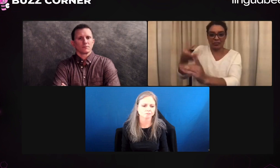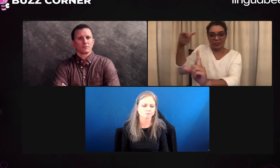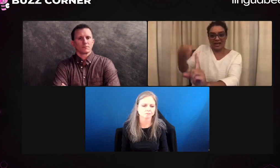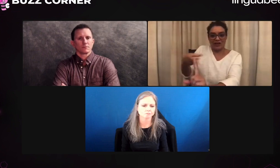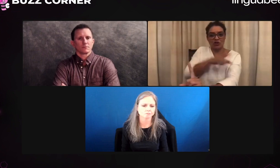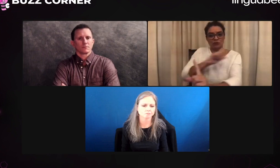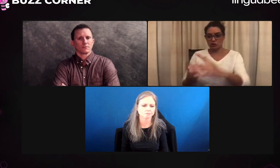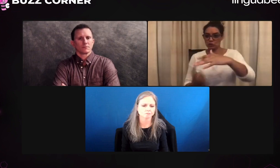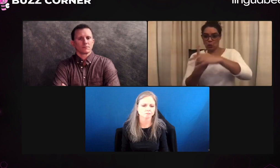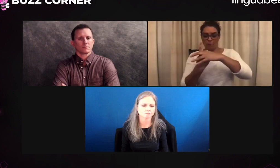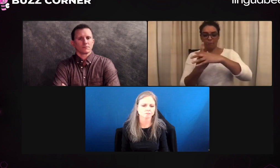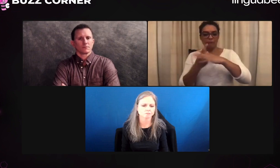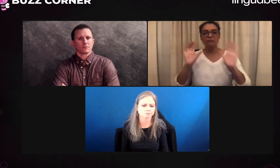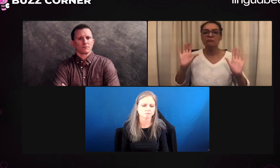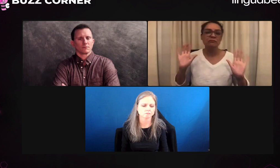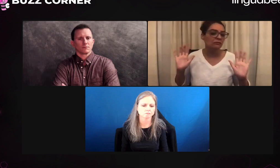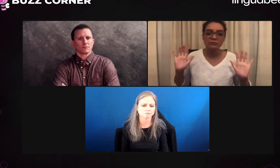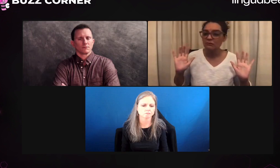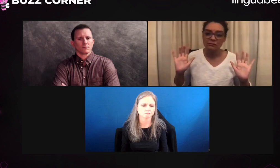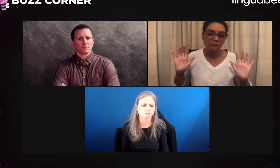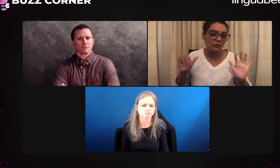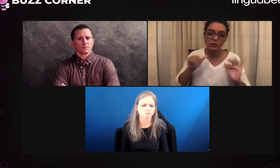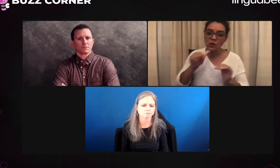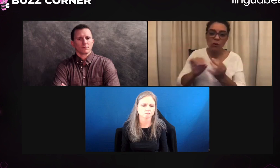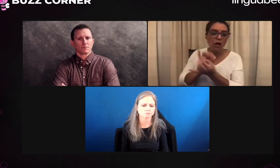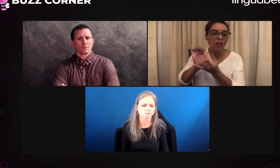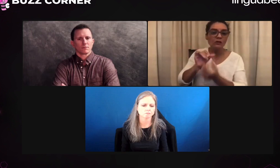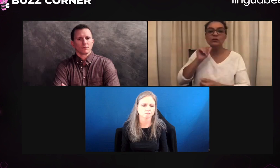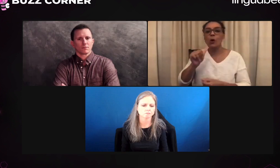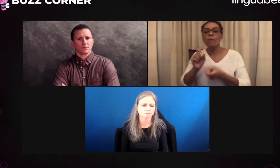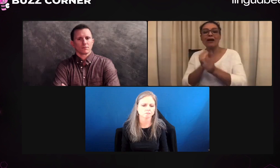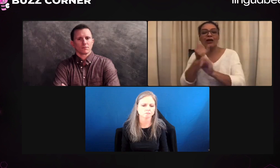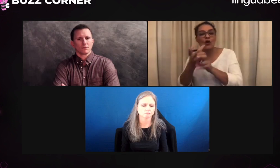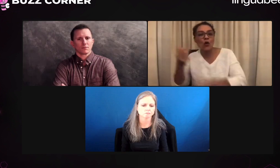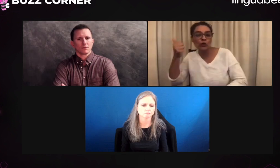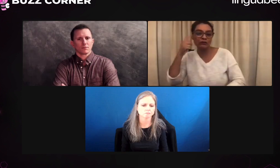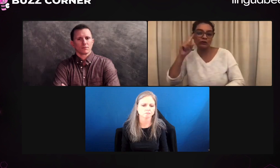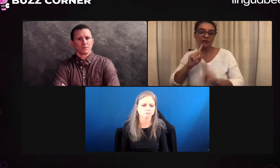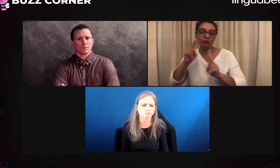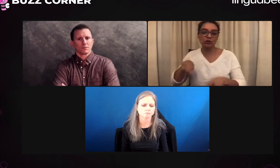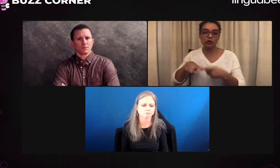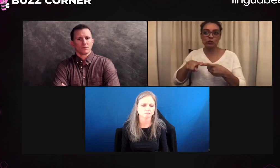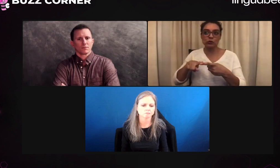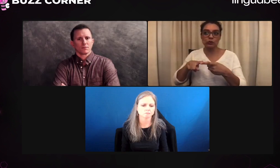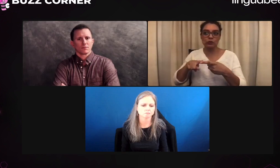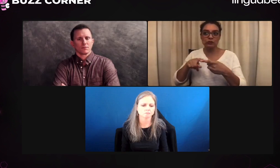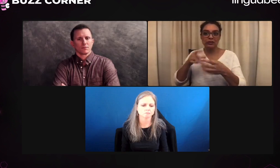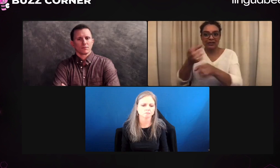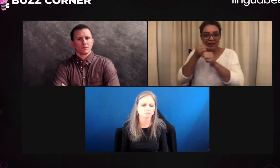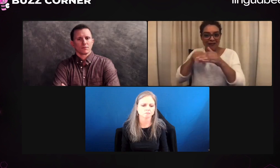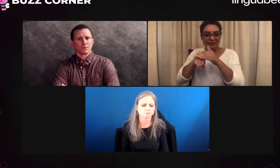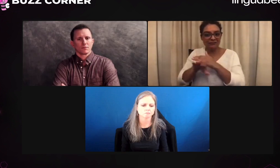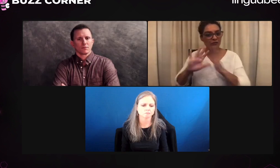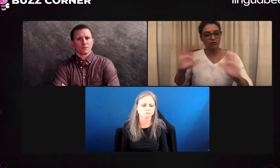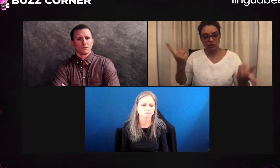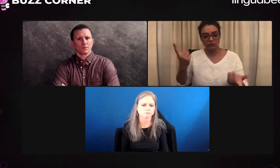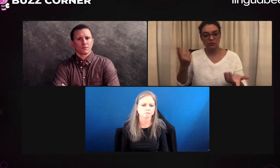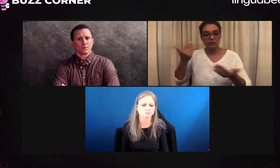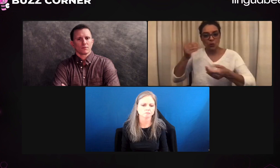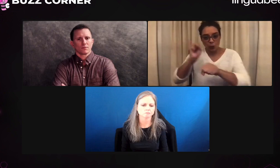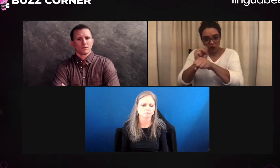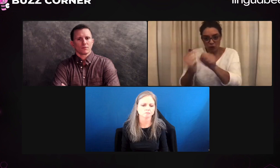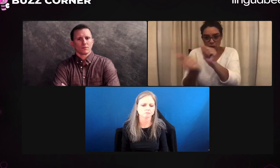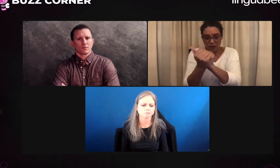again in play, and it's a lot of work that is involved just to get there, right? So the